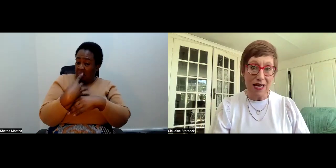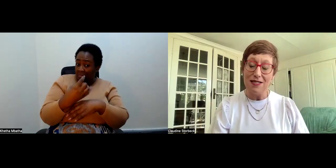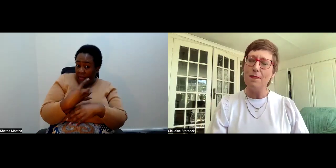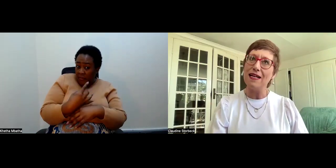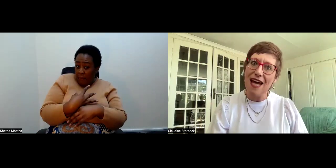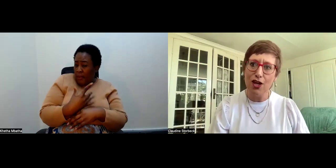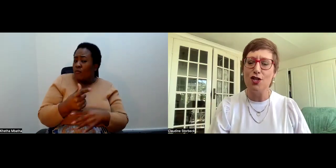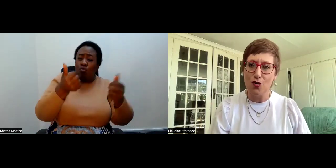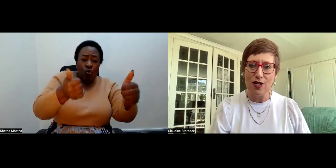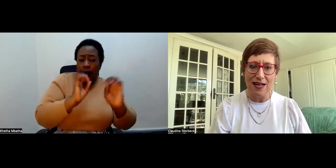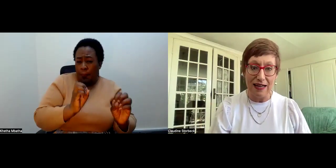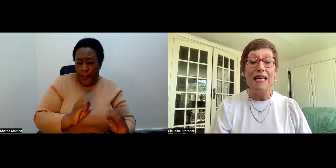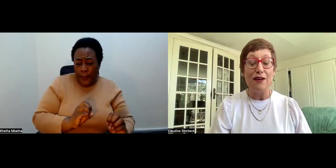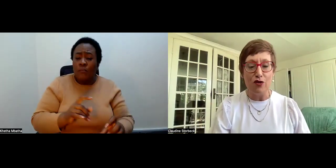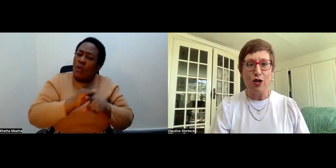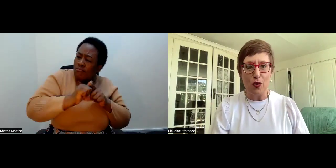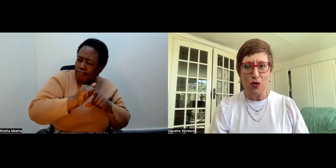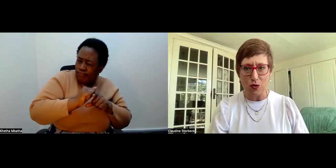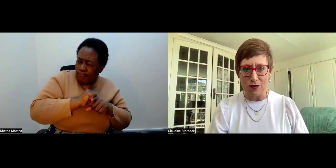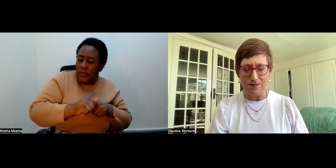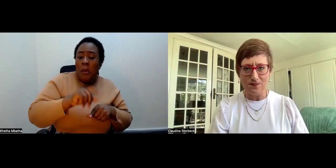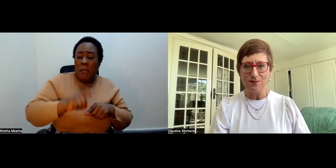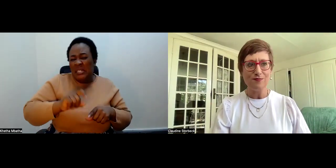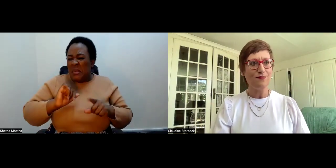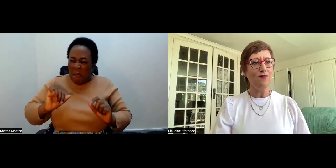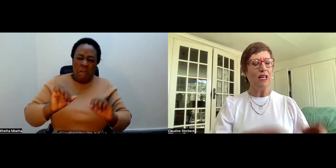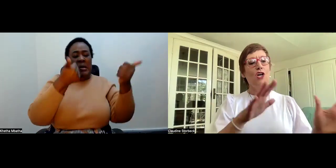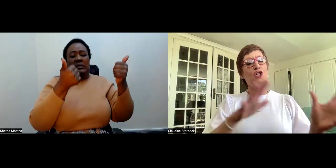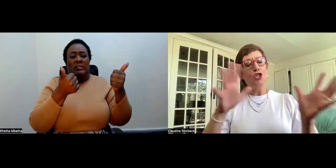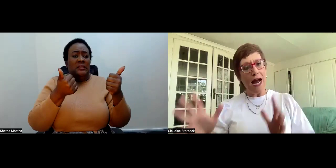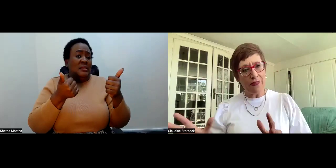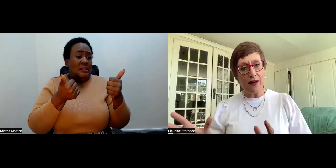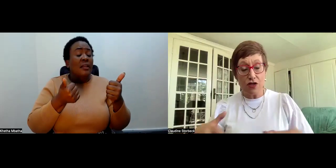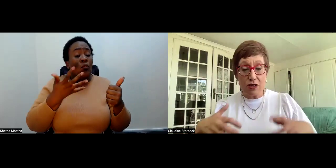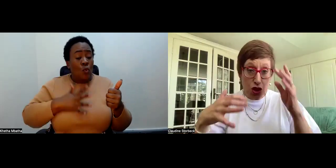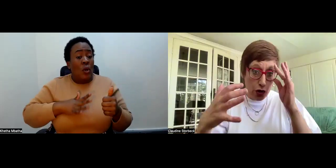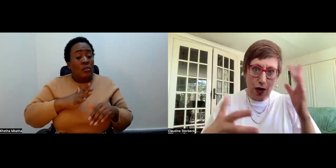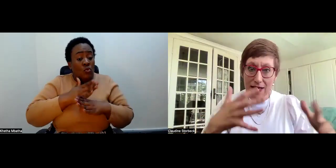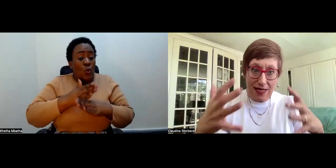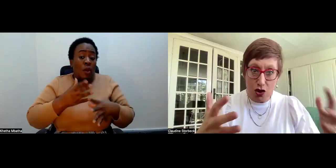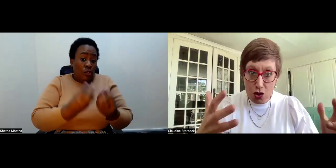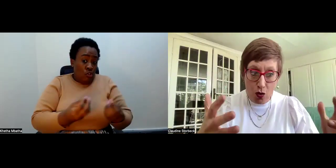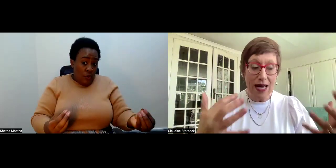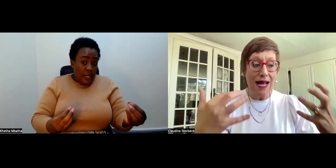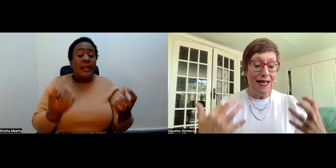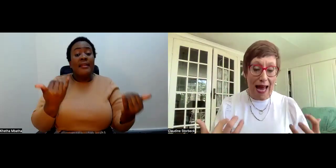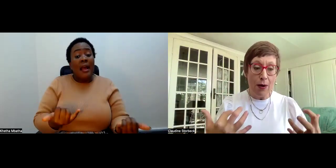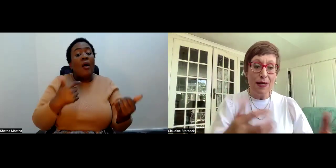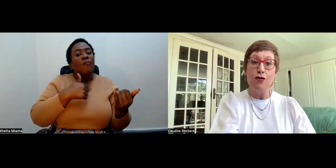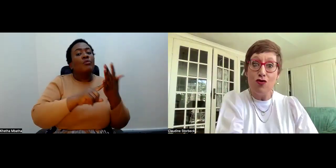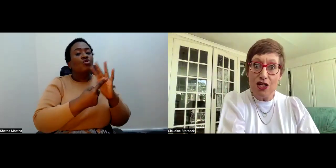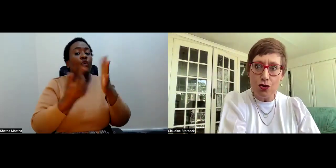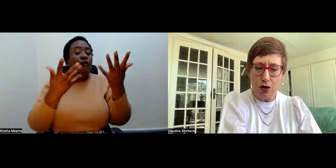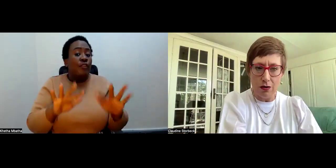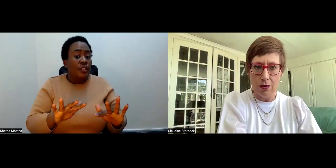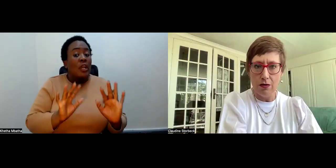You need to be a spectacular storyteller if you're going to work with children. So now that I've shown you how to tell a story. Now I'm